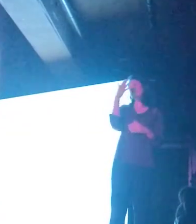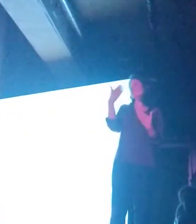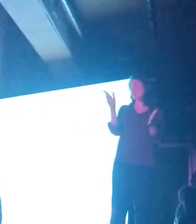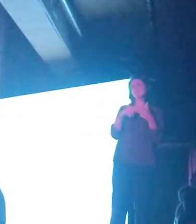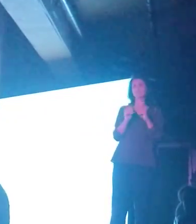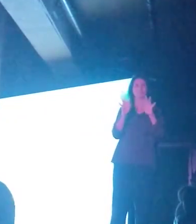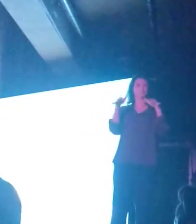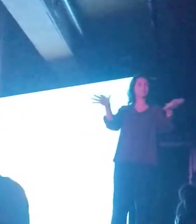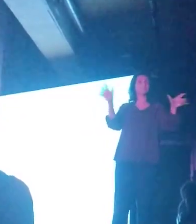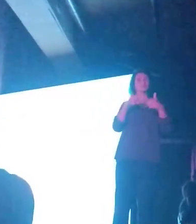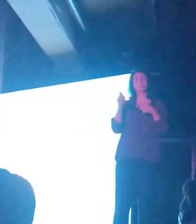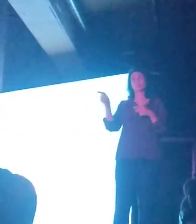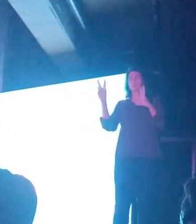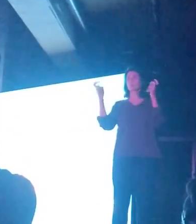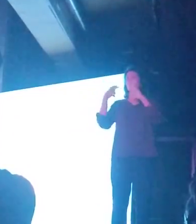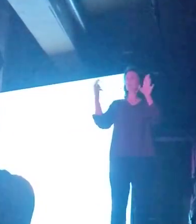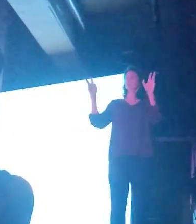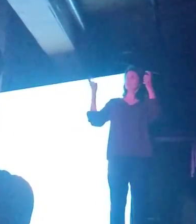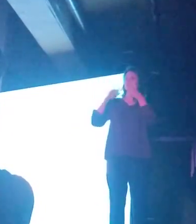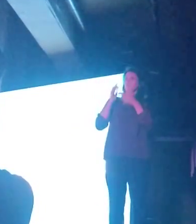been disruptive, but more than that. Yeah,